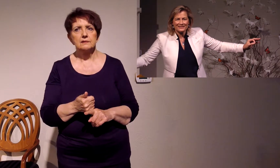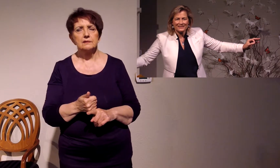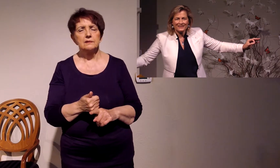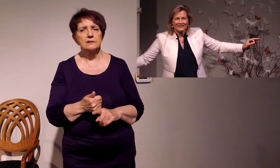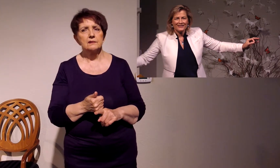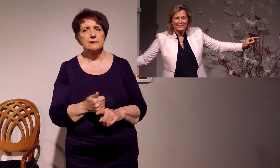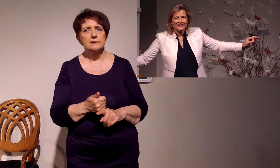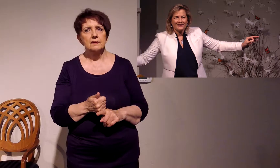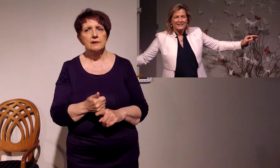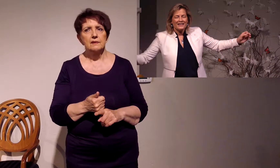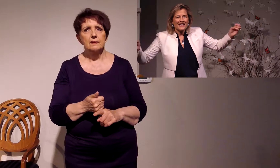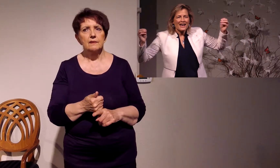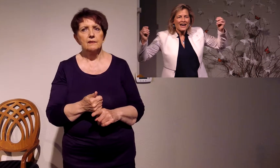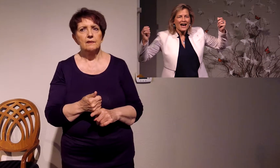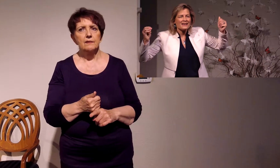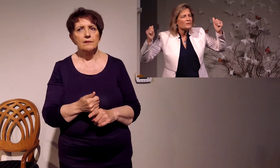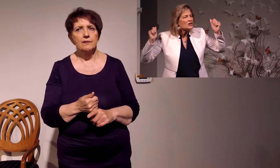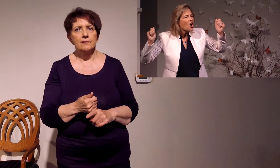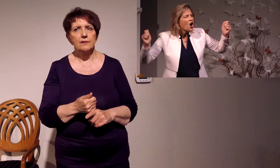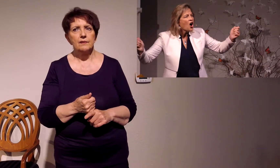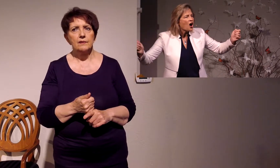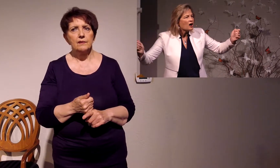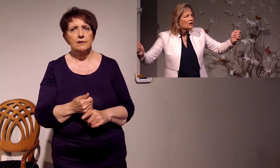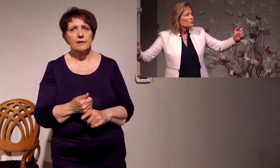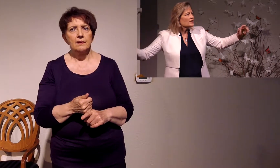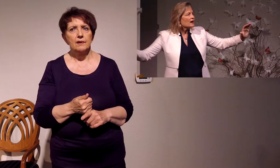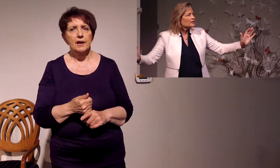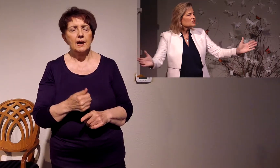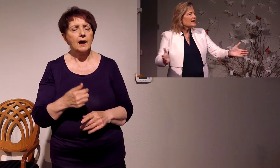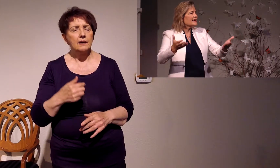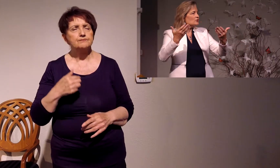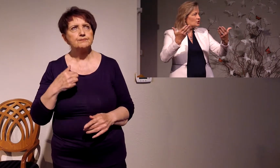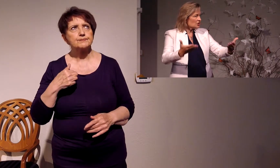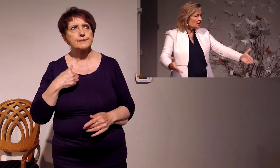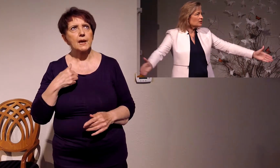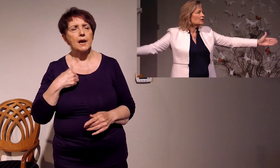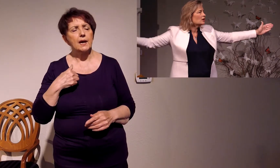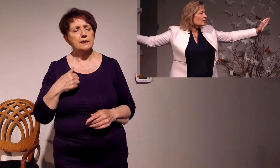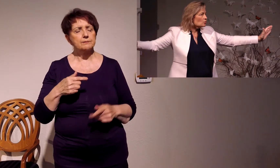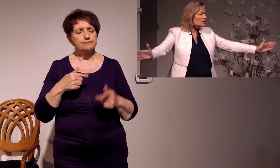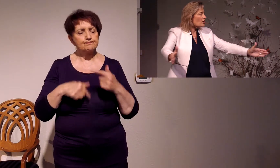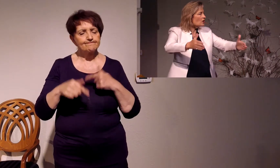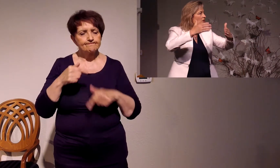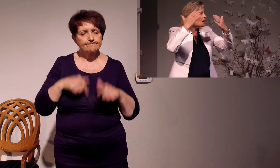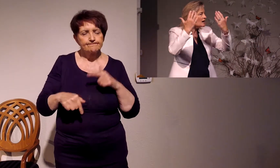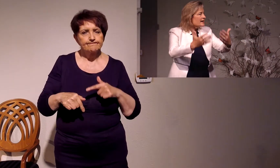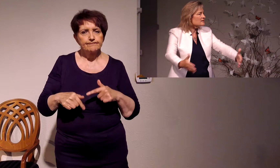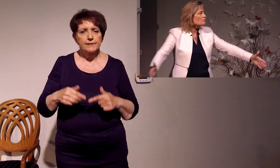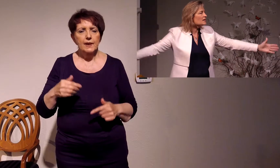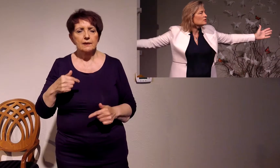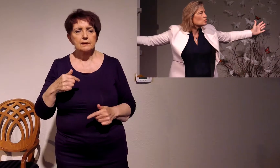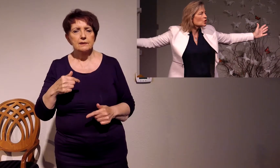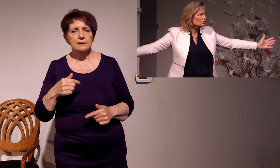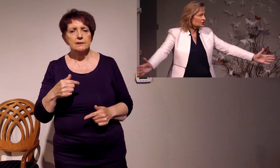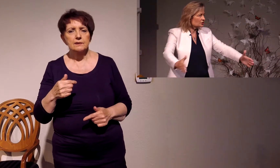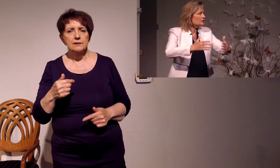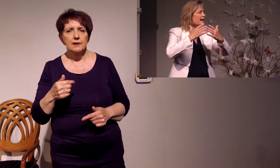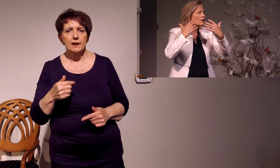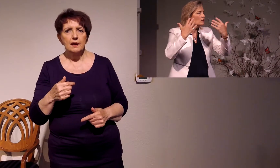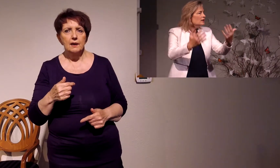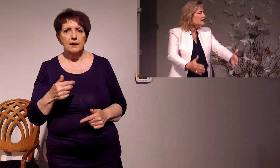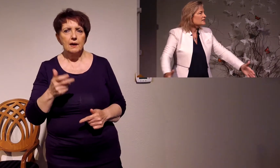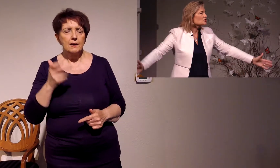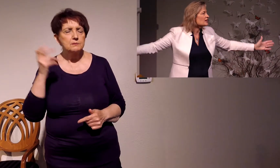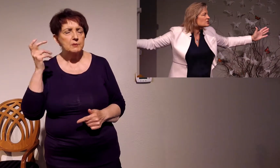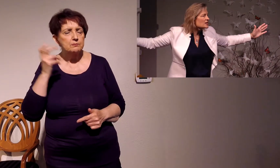it. I am in awe with how this energy that we call God as money works